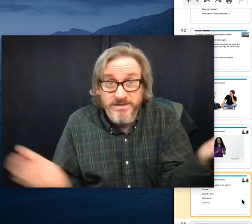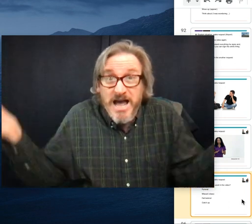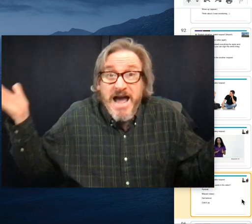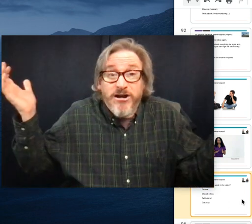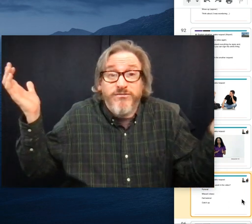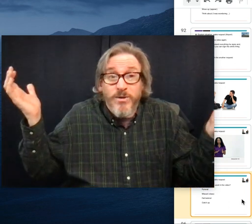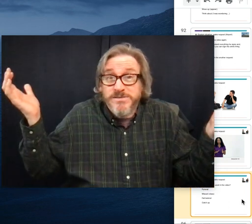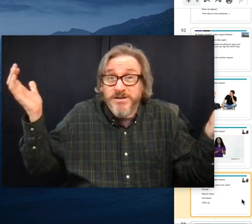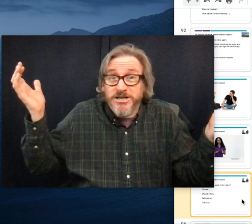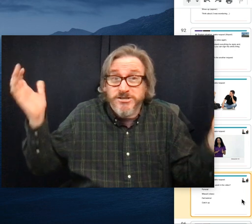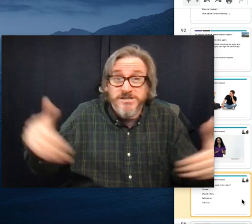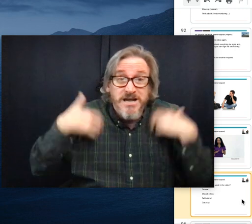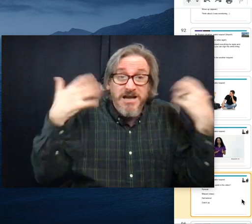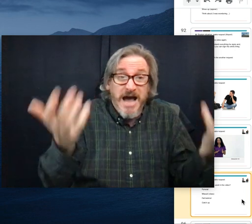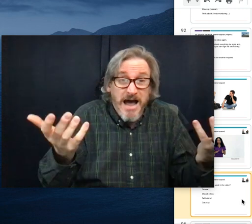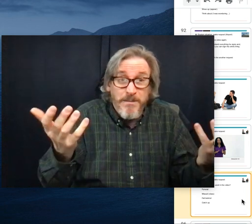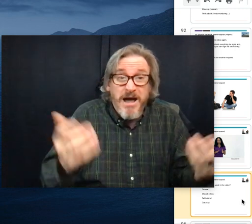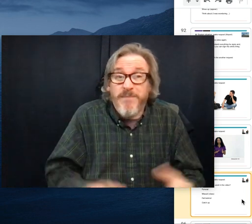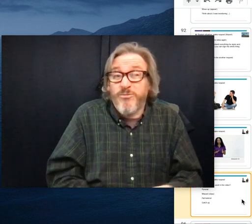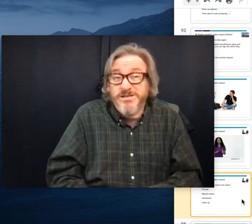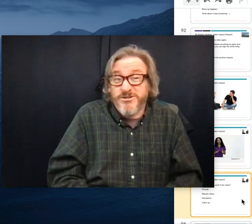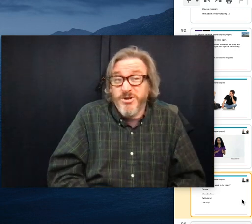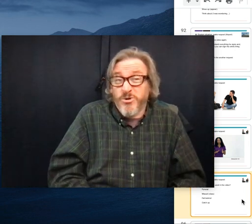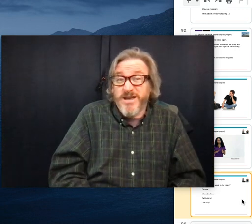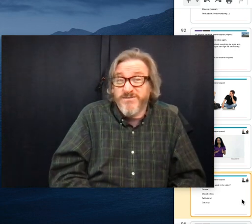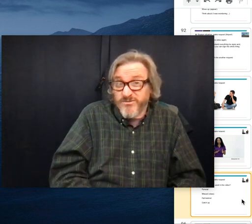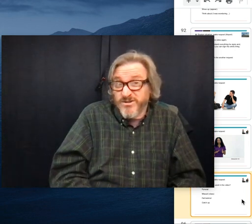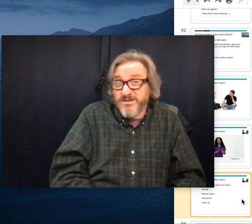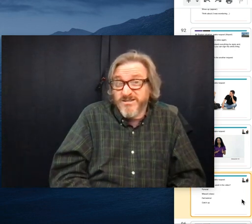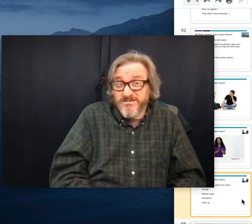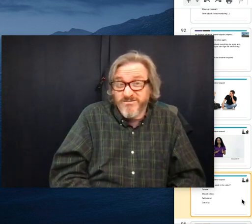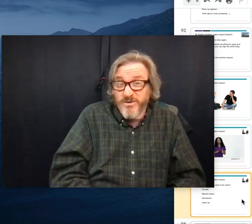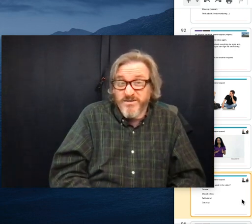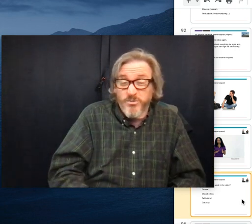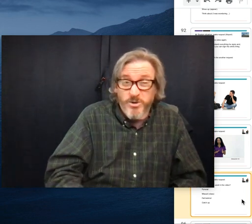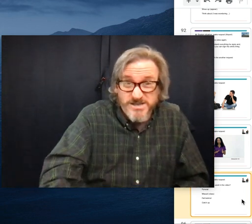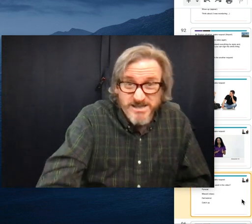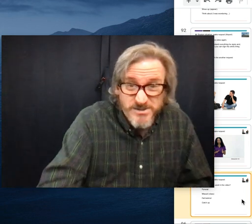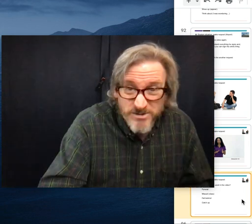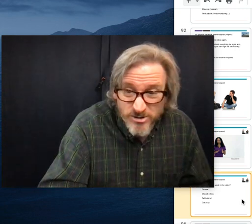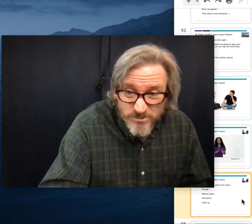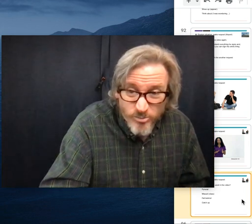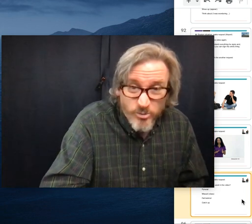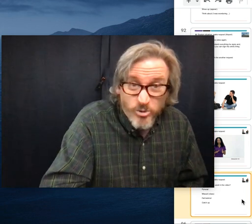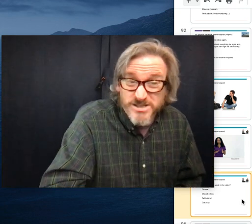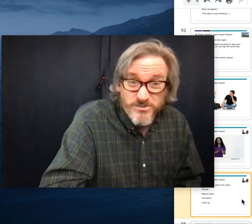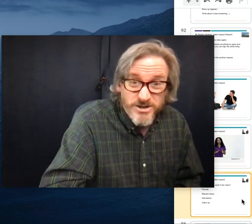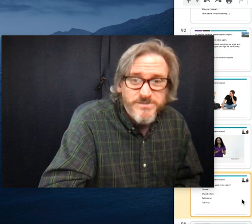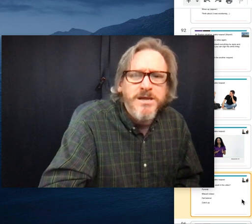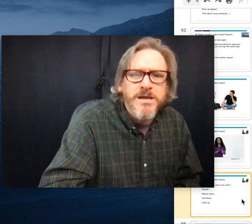snow, but you turn it over and you do this. It almost looks like flames, right? Because you would do this for flames.